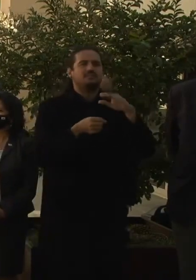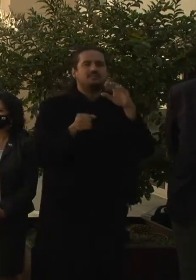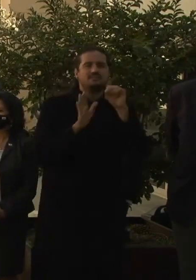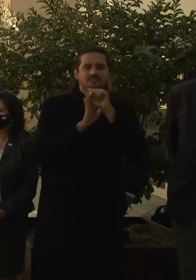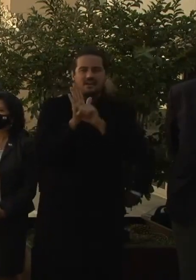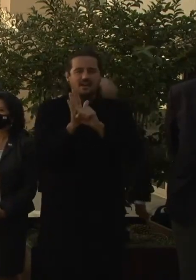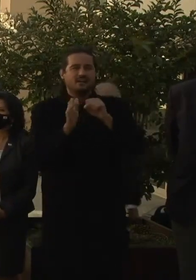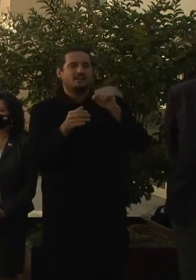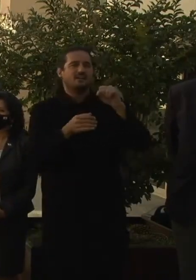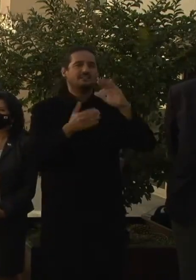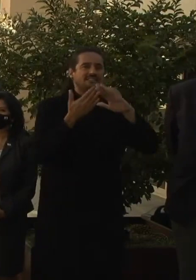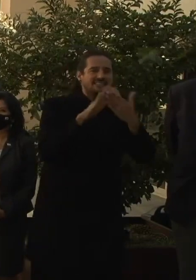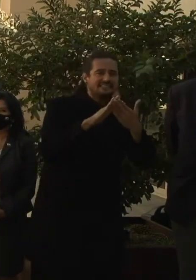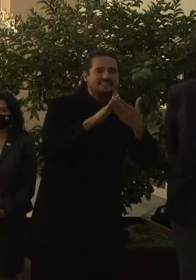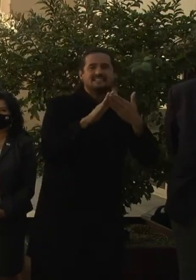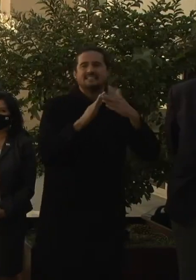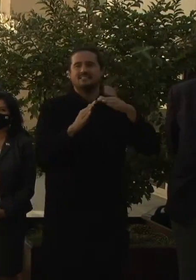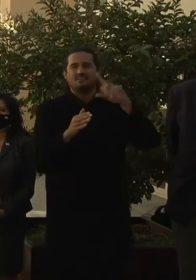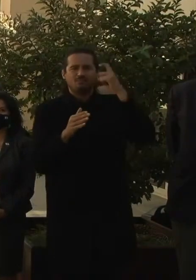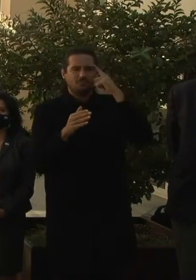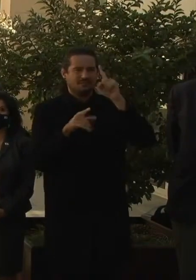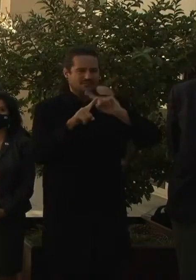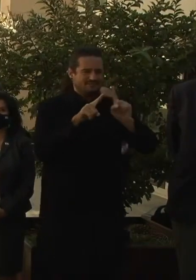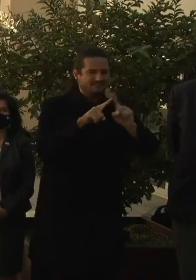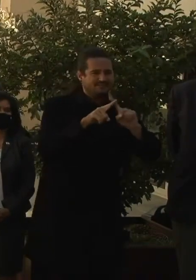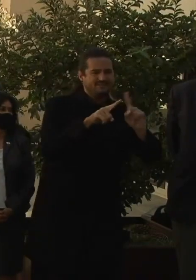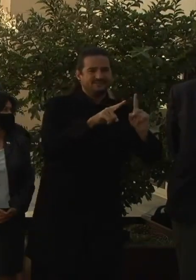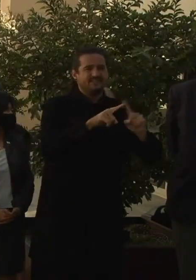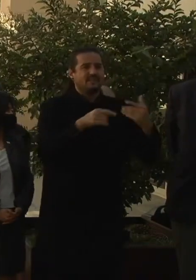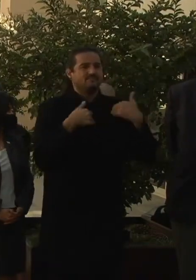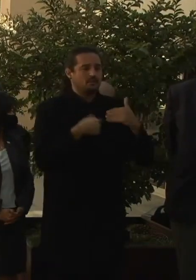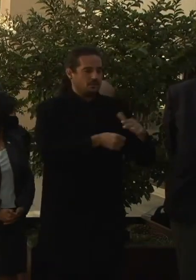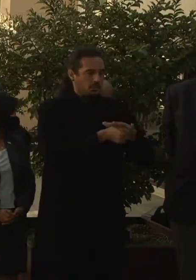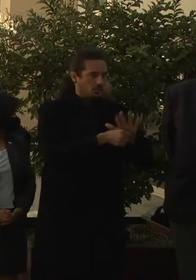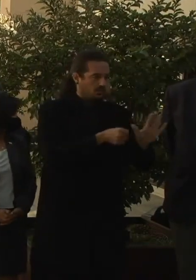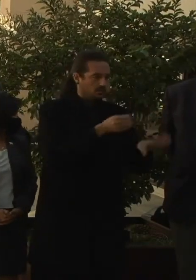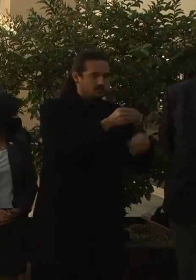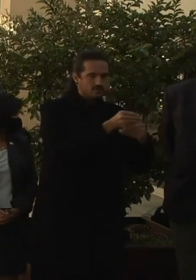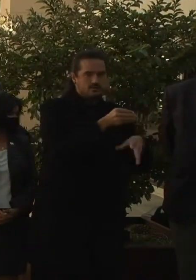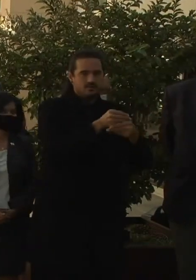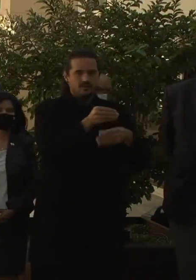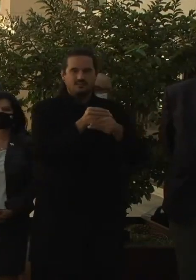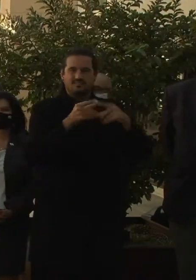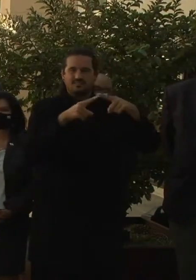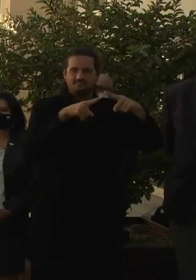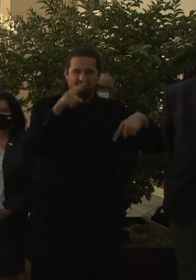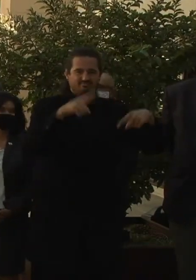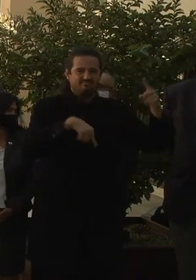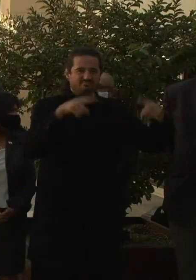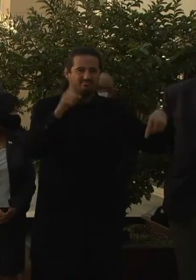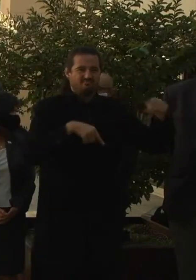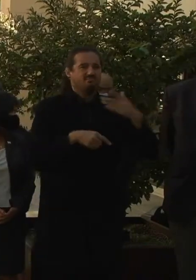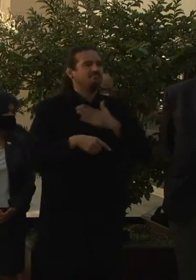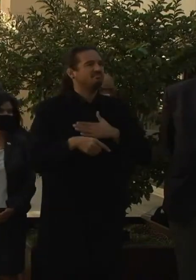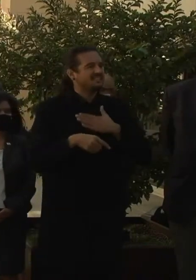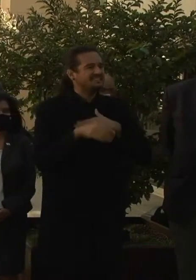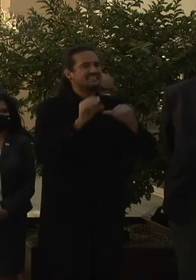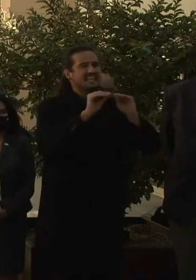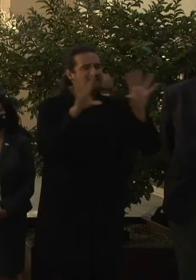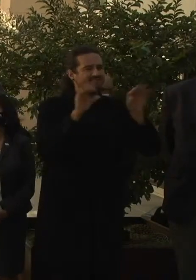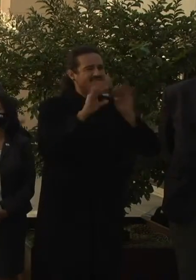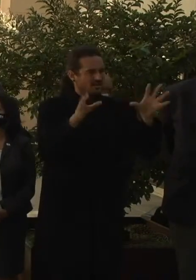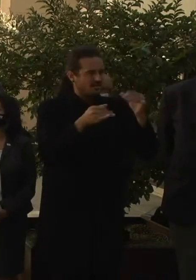protection, state rules, but you still have local efforts. And so appreciate that clarification and that distinction. Thank you, Madam Mayor.